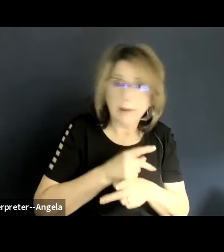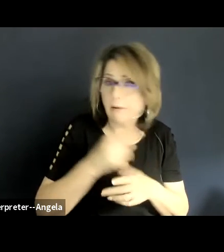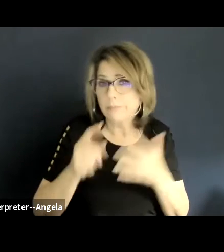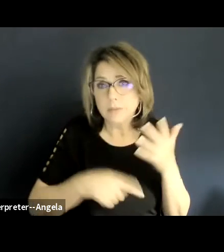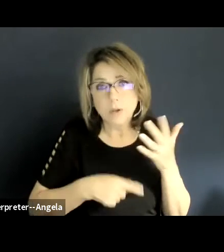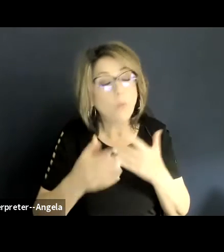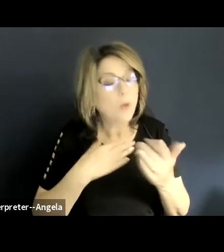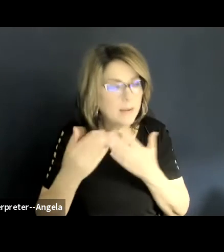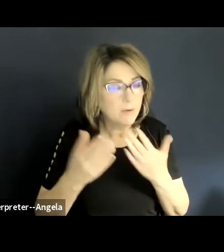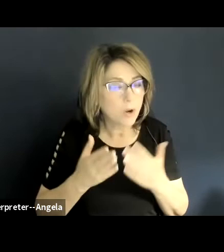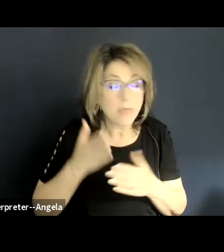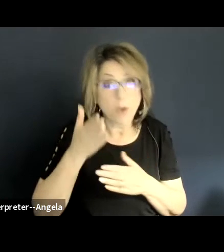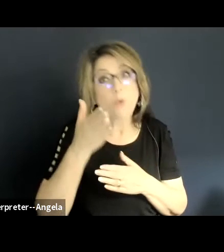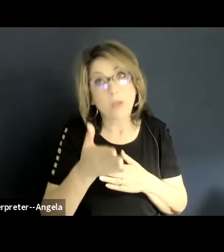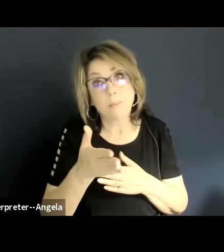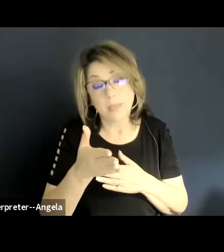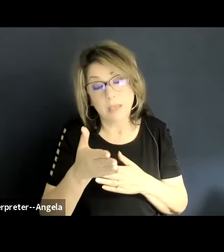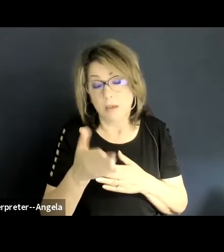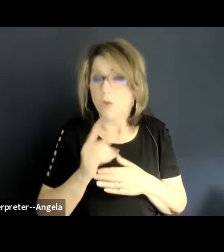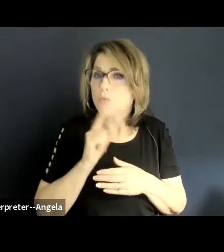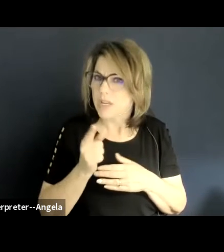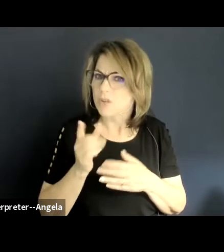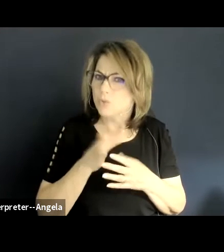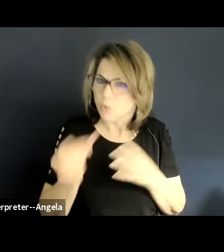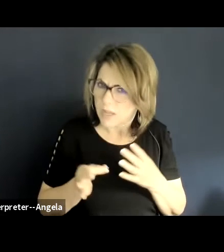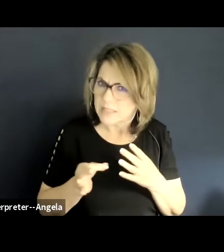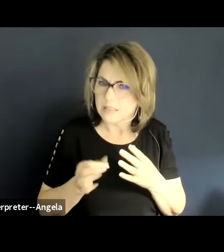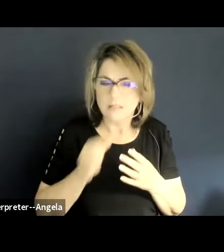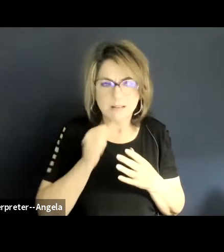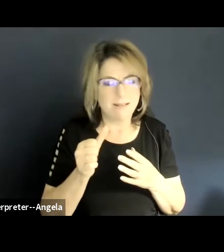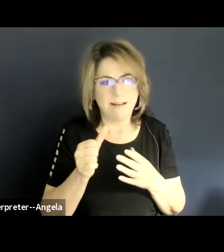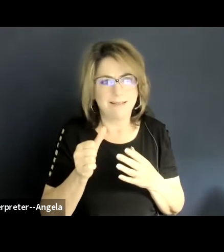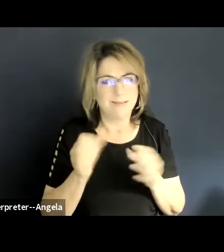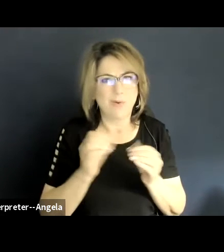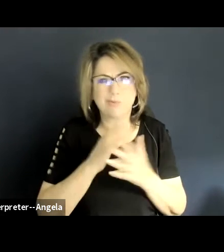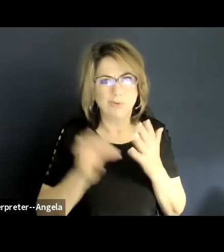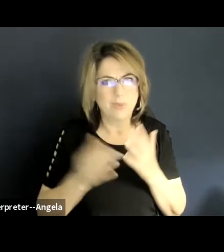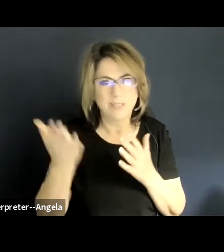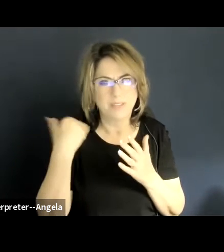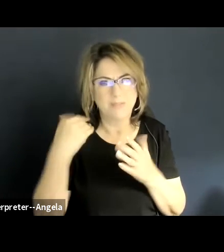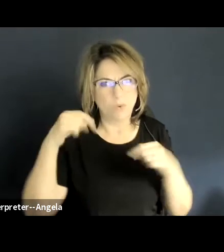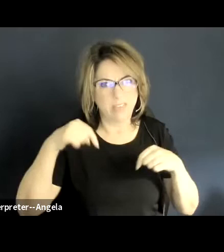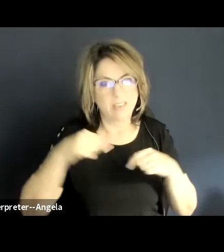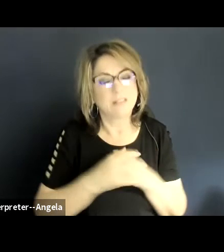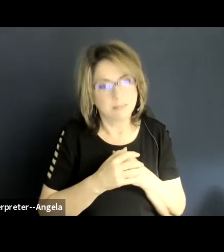There's going to be a true choice that hasn't been available prior to this.